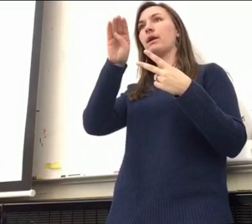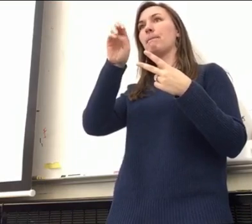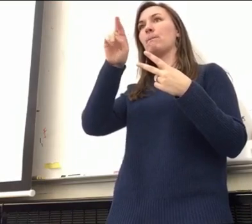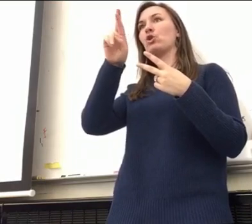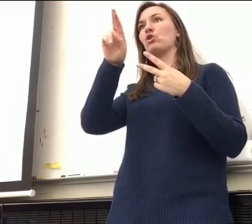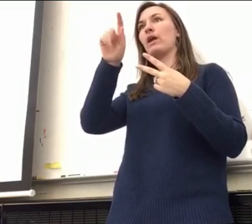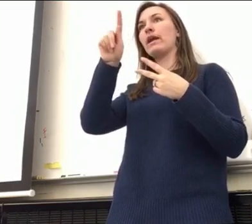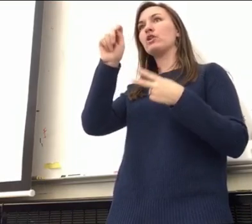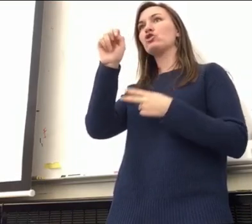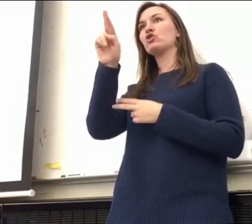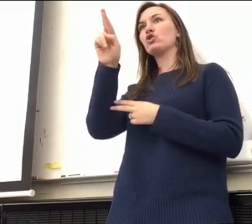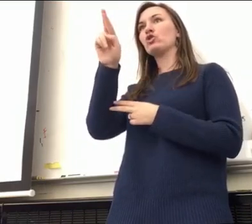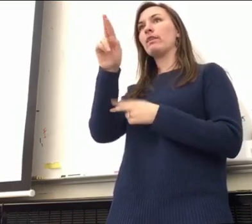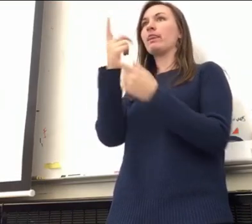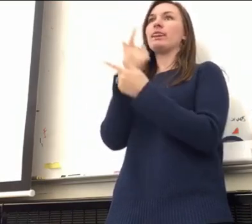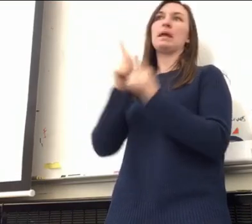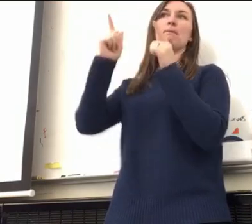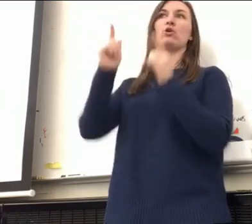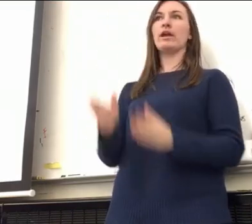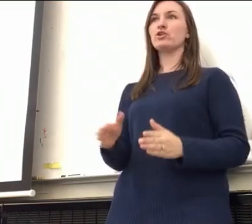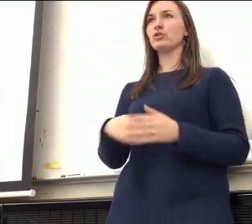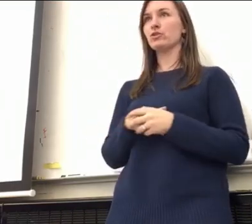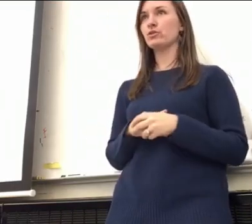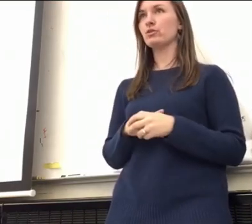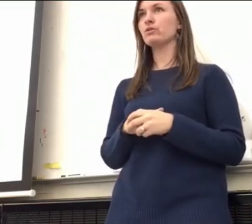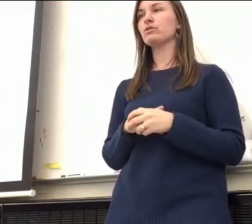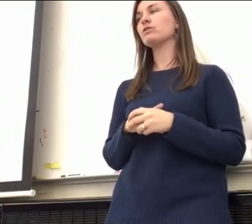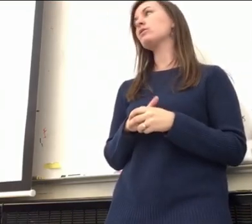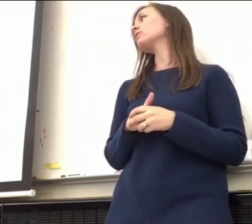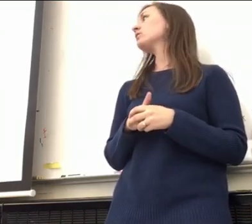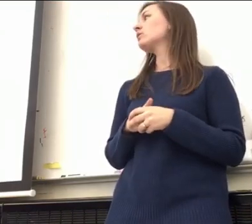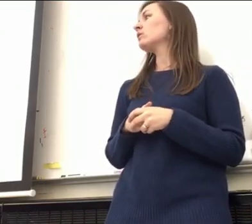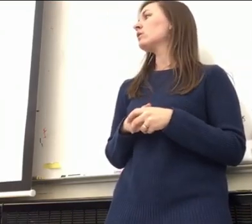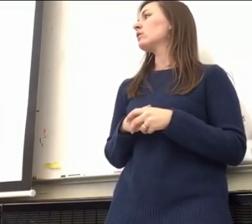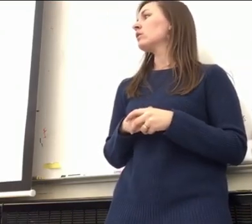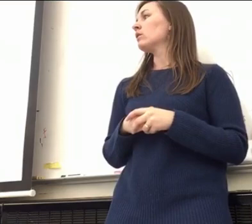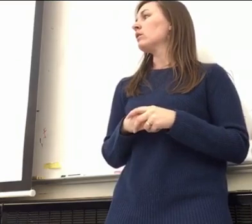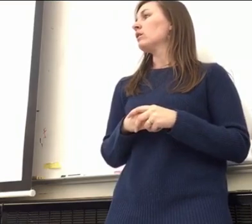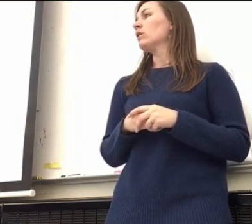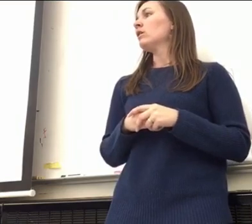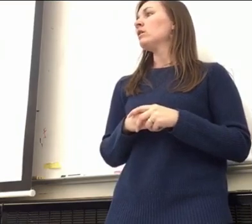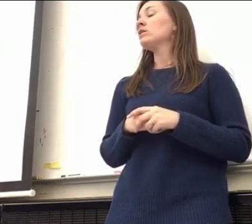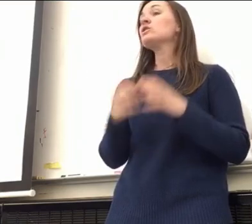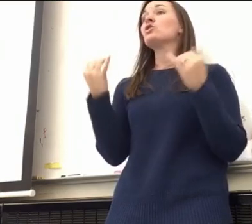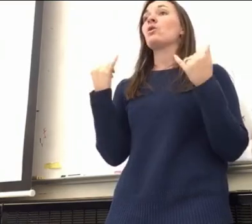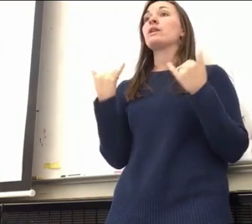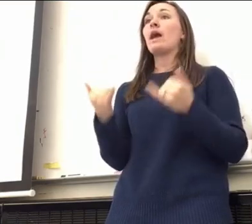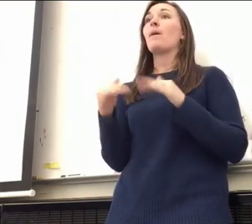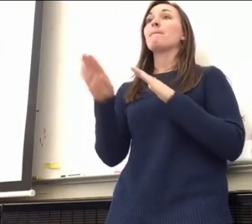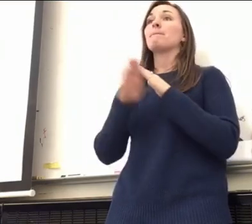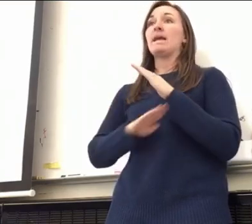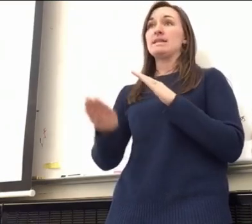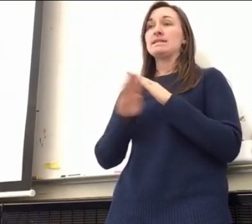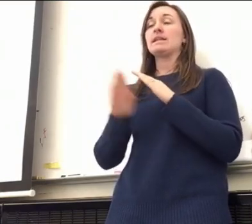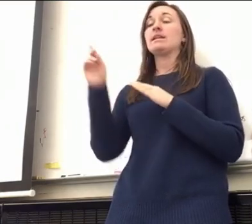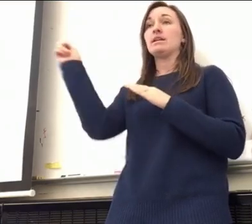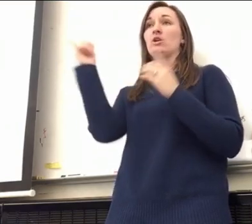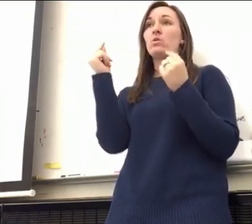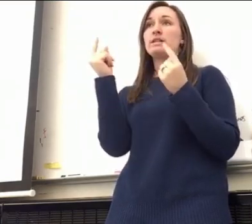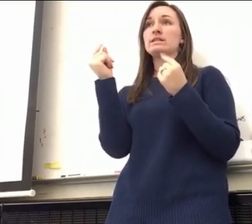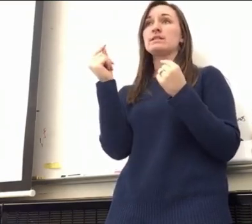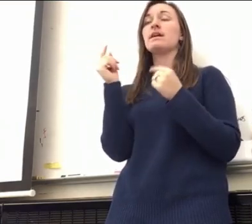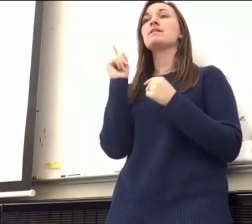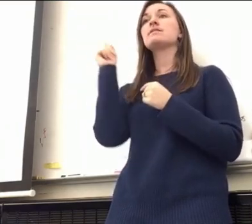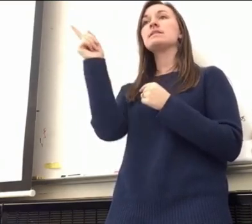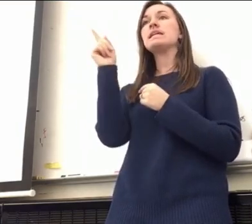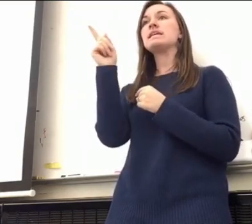it if you don't have it. My person has it, so I'm going to assume at least half of you have it. Now, basically what he does is he is going to